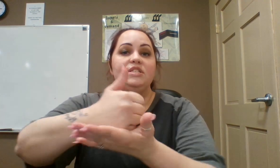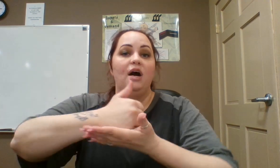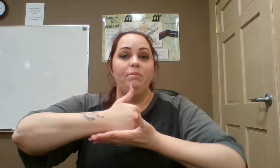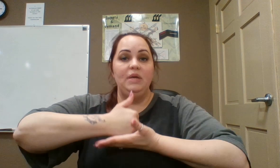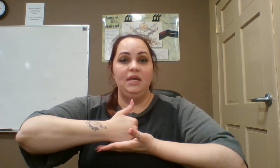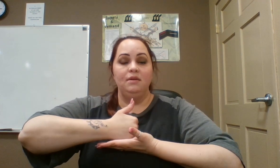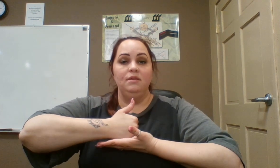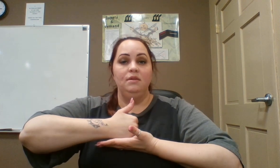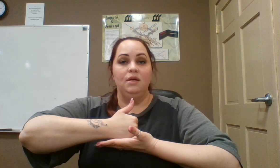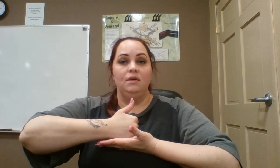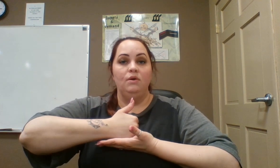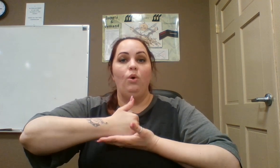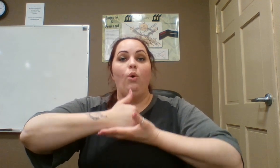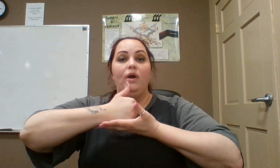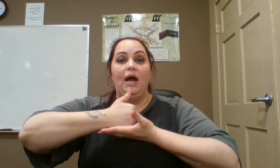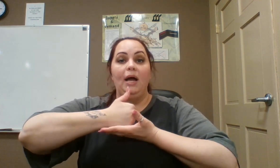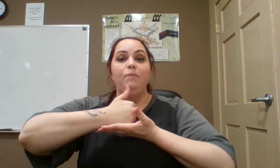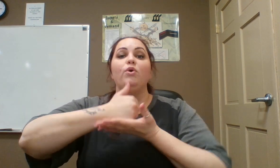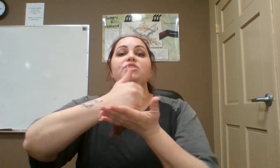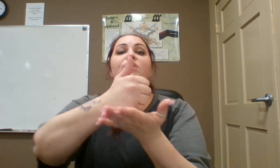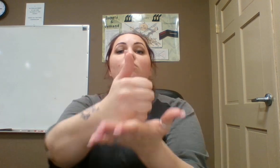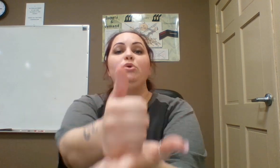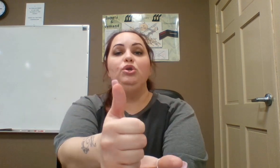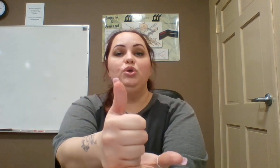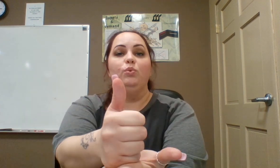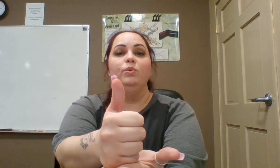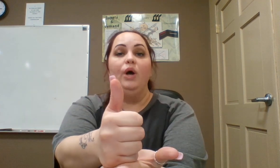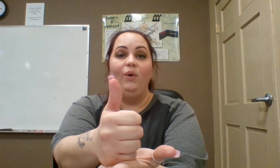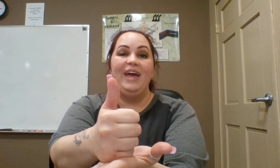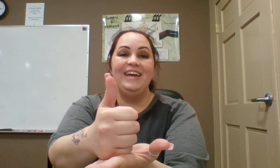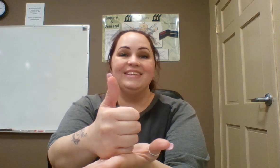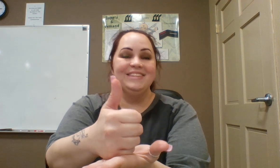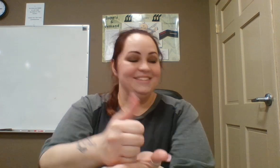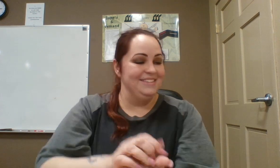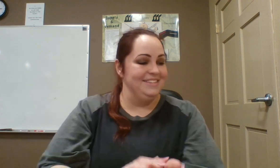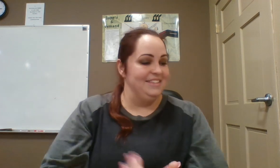help me, or I'm going to help you. Okay?